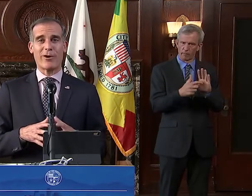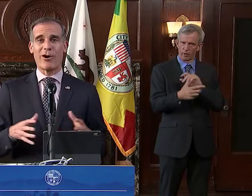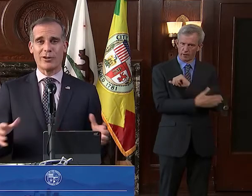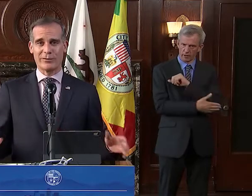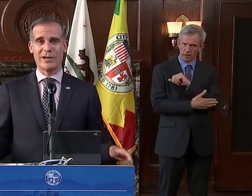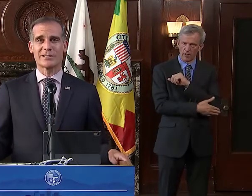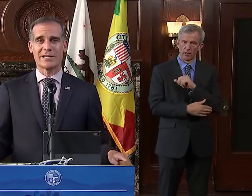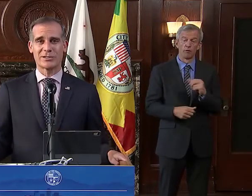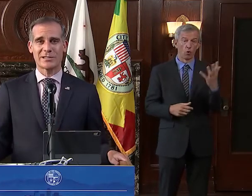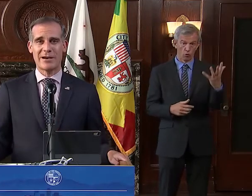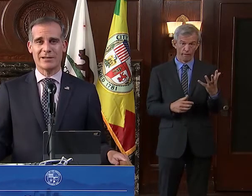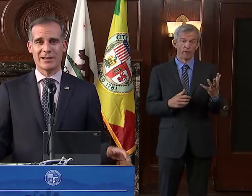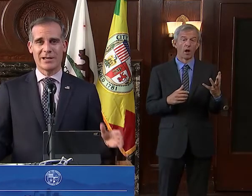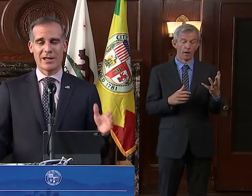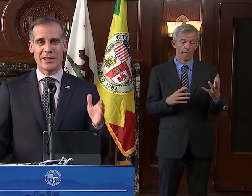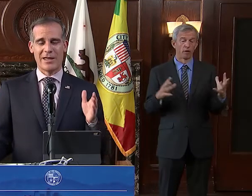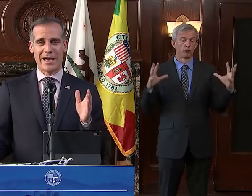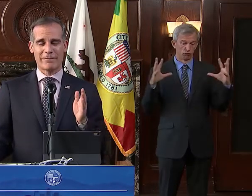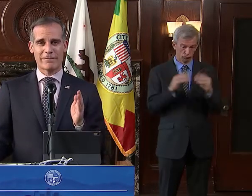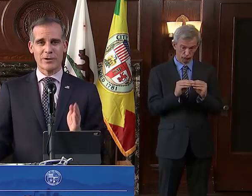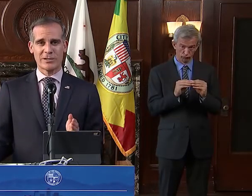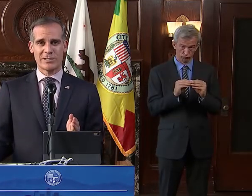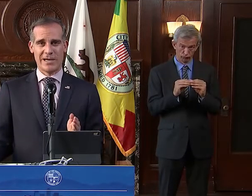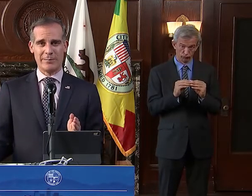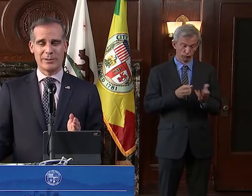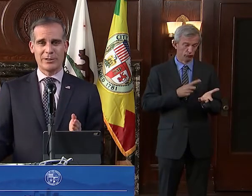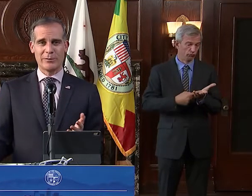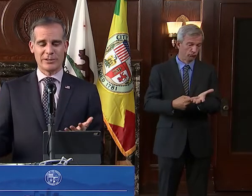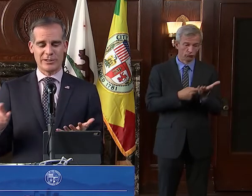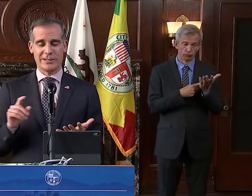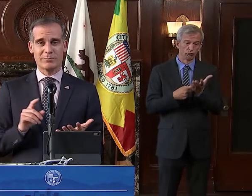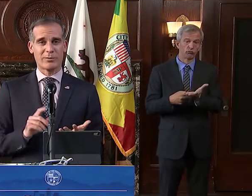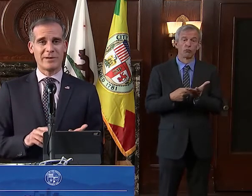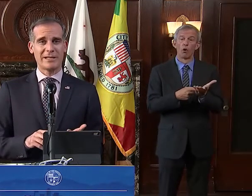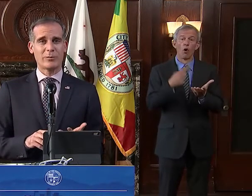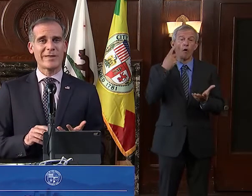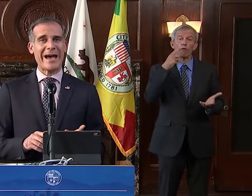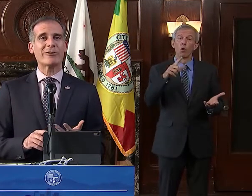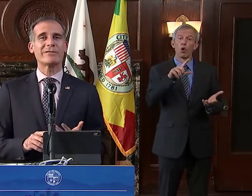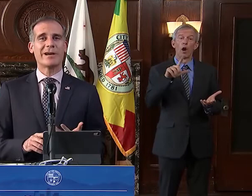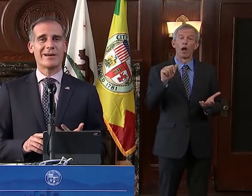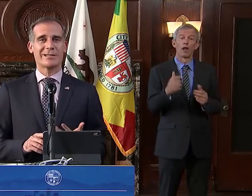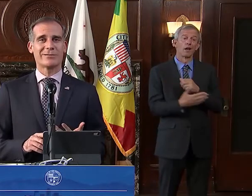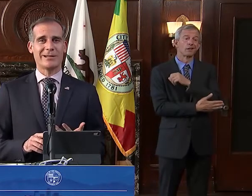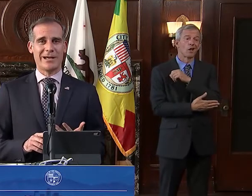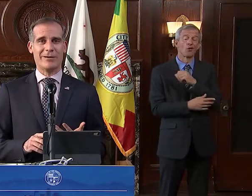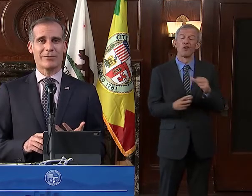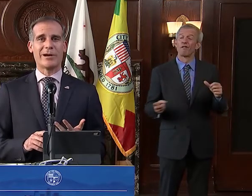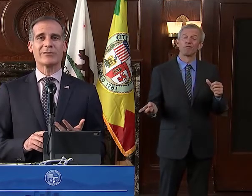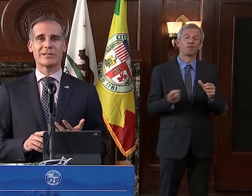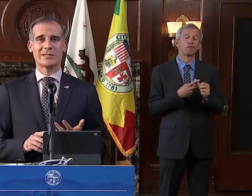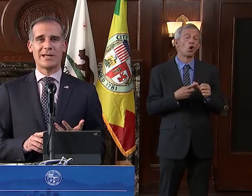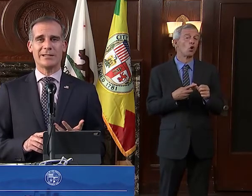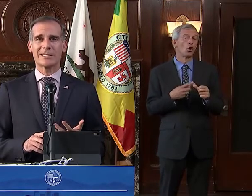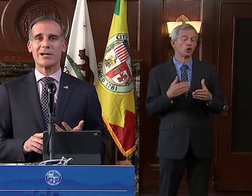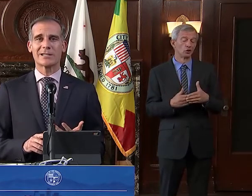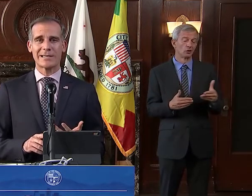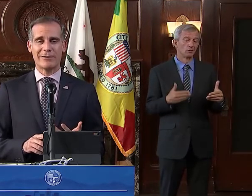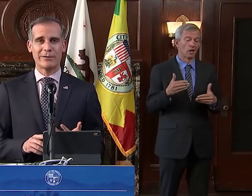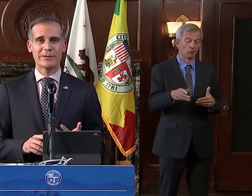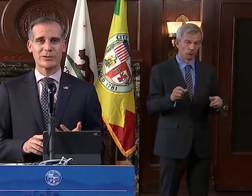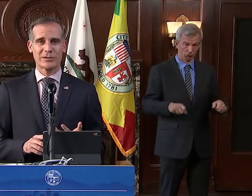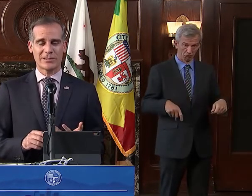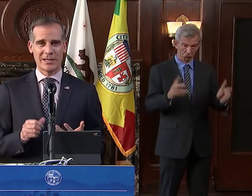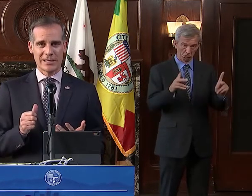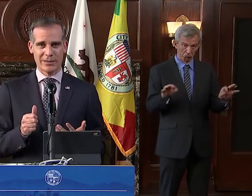said for all of Los Angeles County that first step, which is permitted without a variance right now throughout the state, as long as